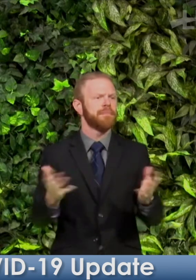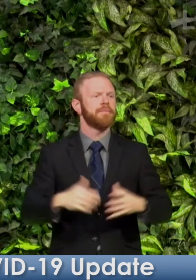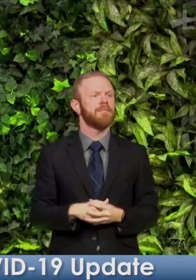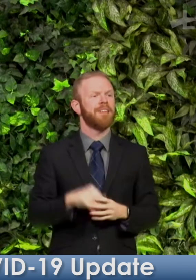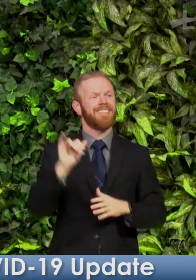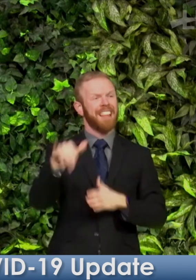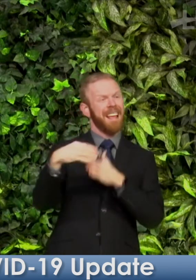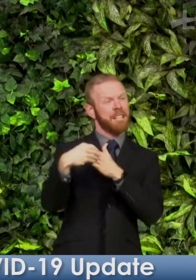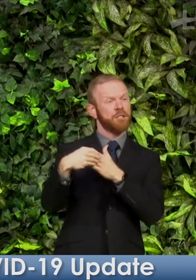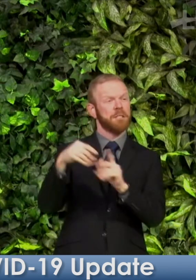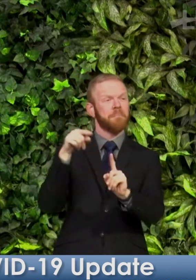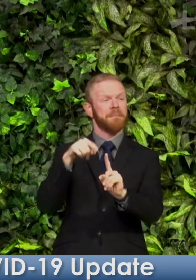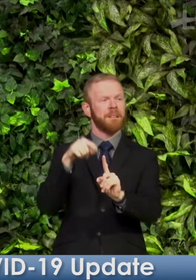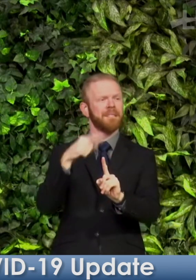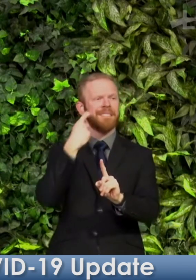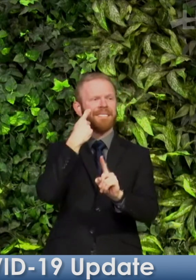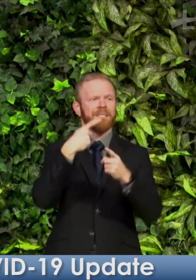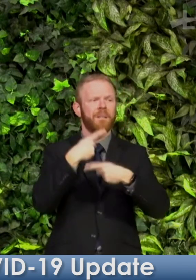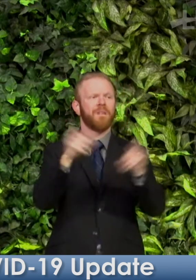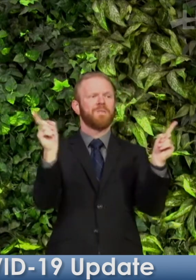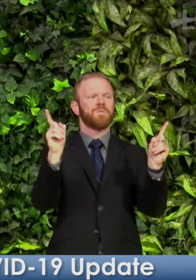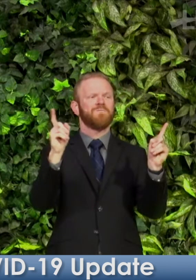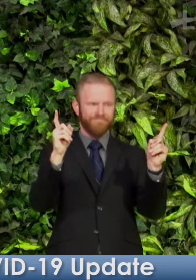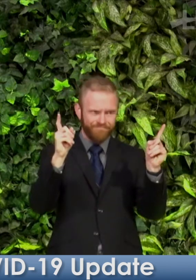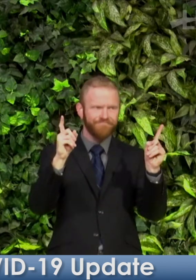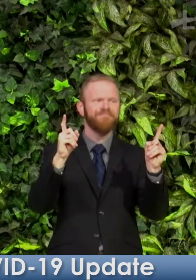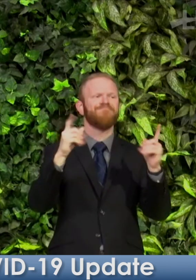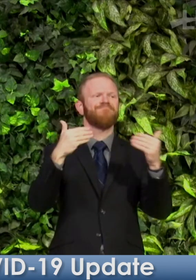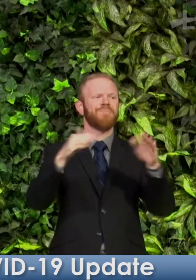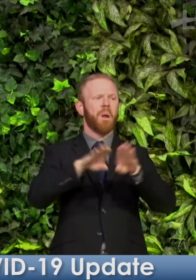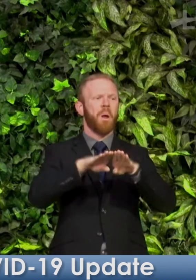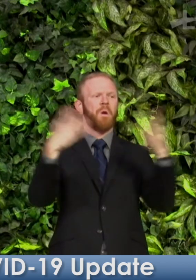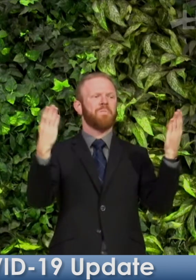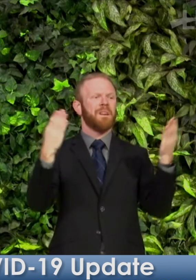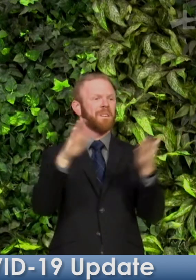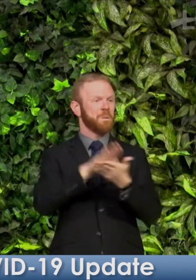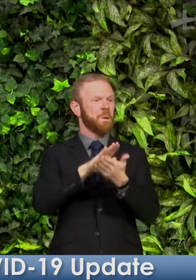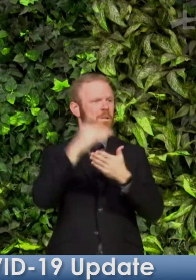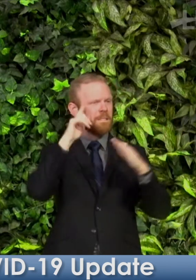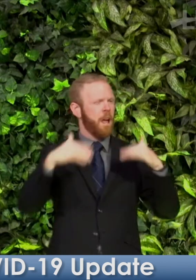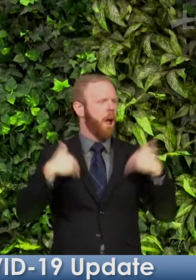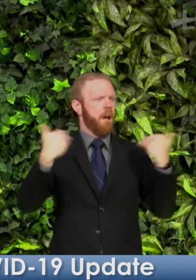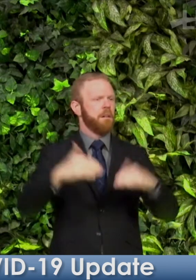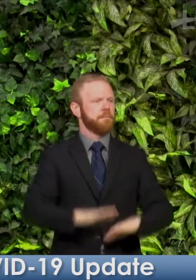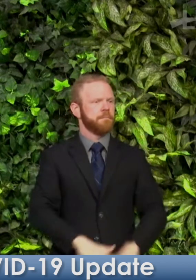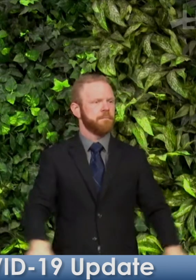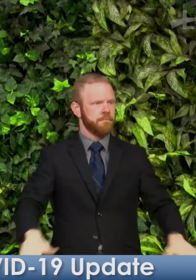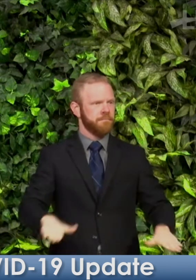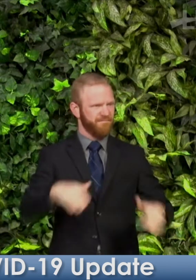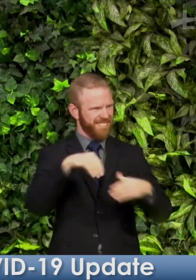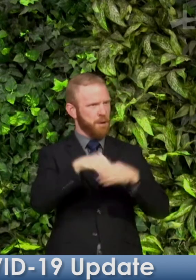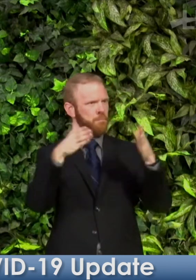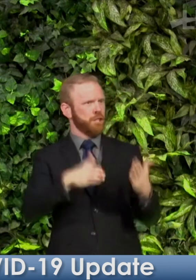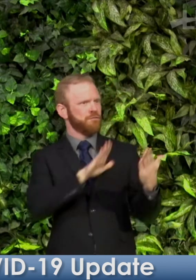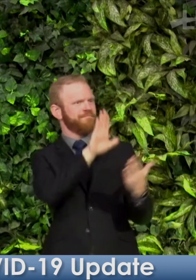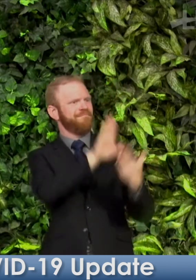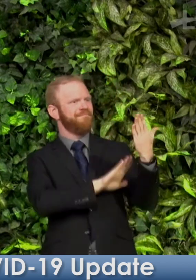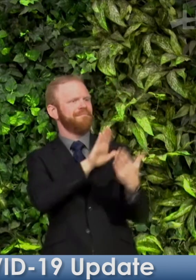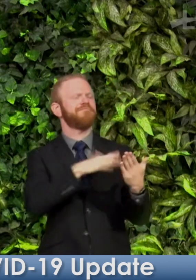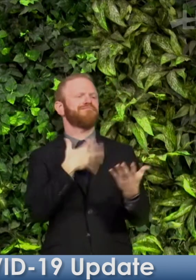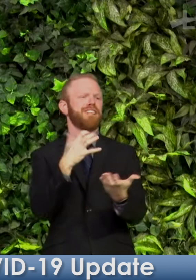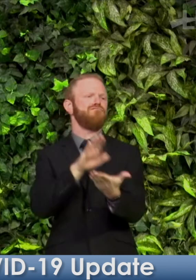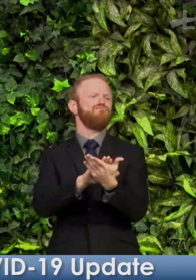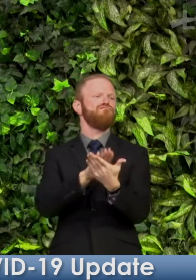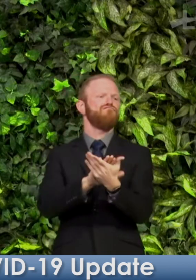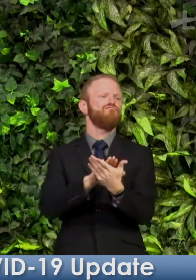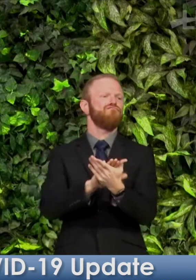their schools for their youngest cohorts for in-person instruction. And I just want to applaud that. I want to recognize that. And I want